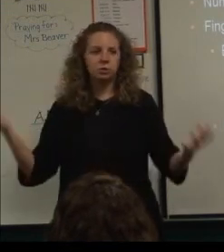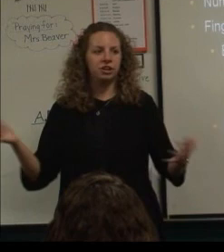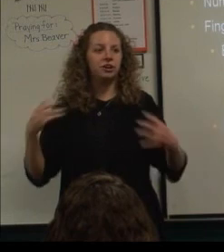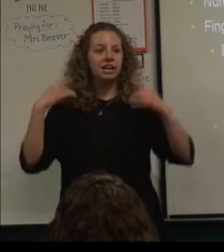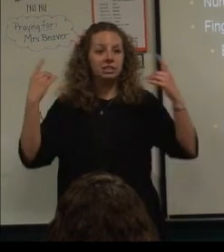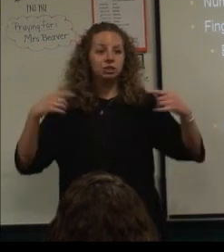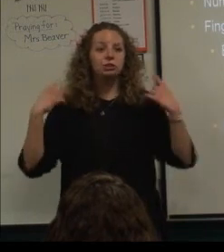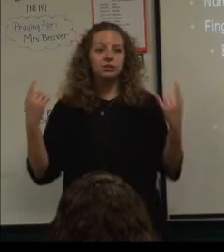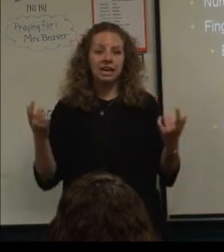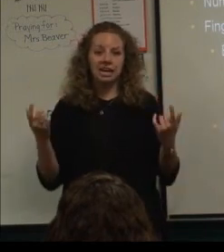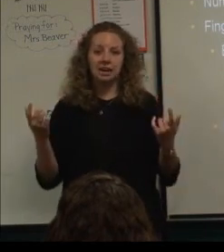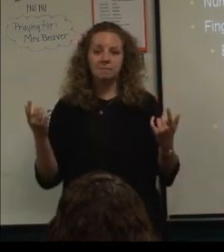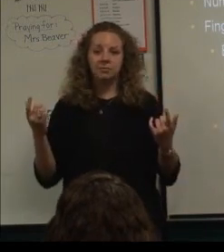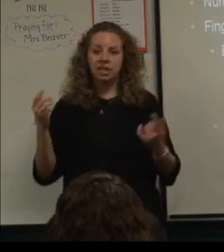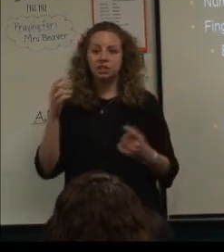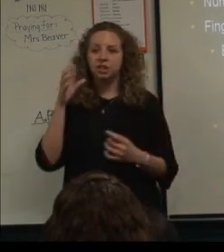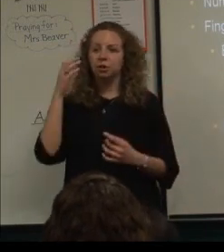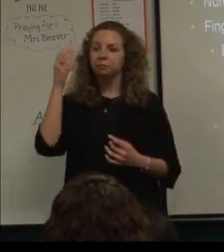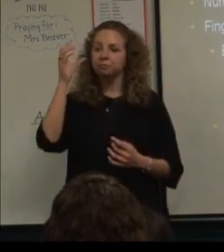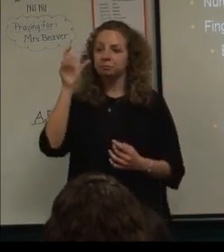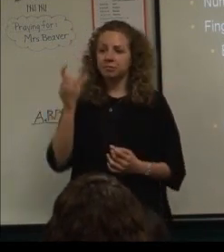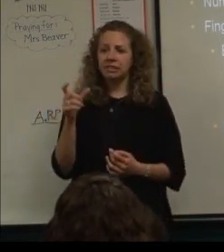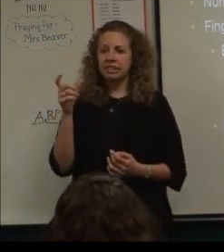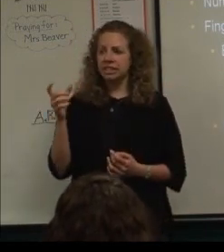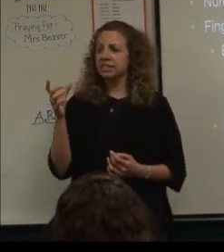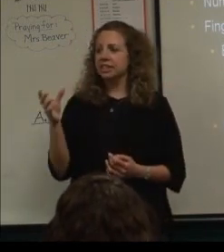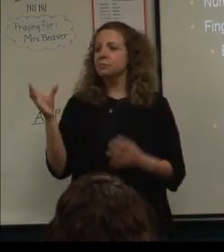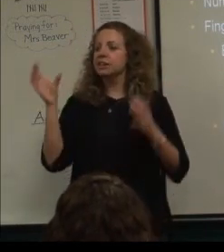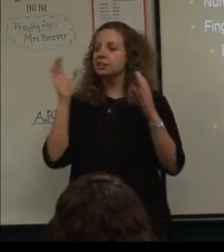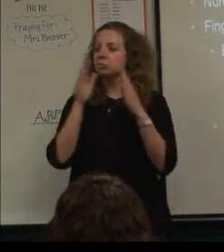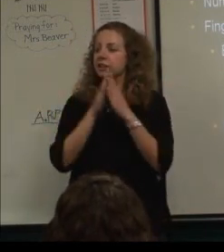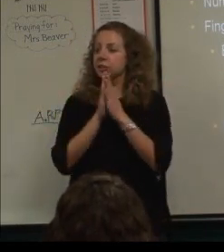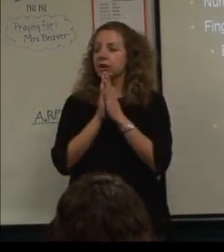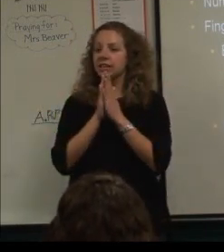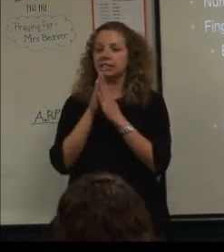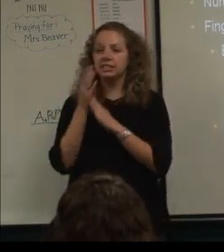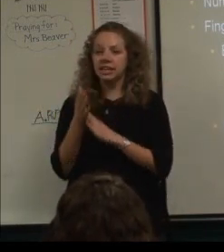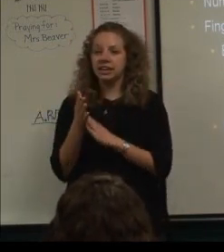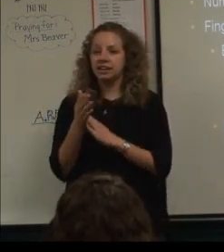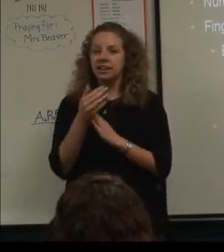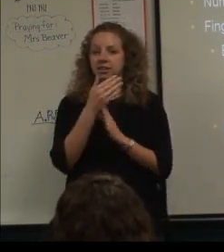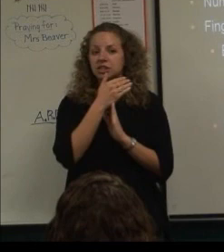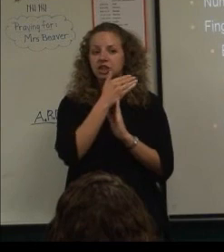exploring. Okay, and so you would get it. And so in the same way, then whenever you guys see it, then start